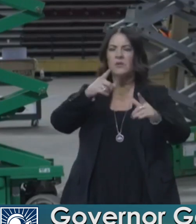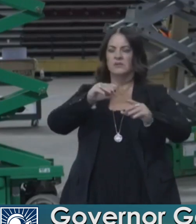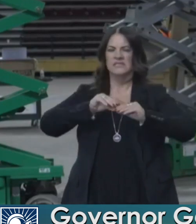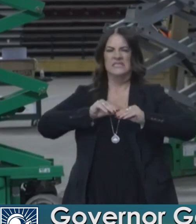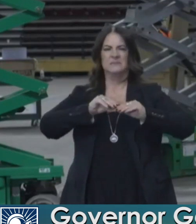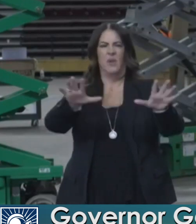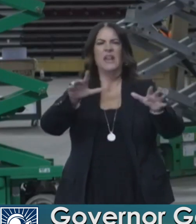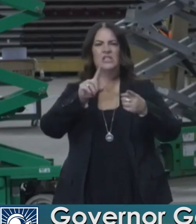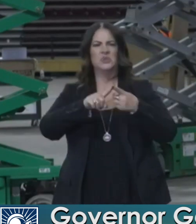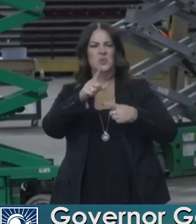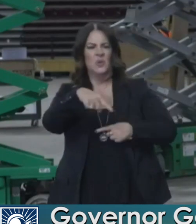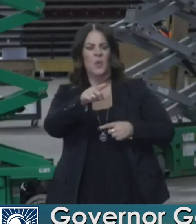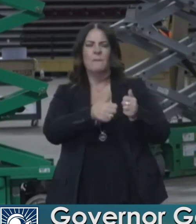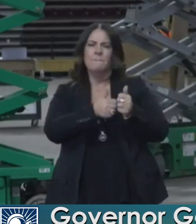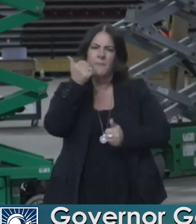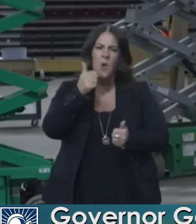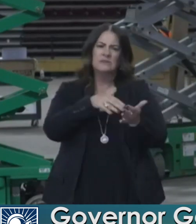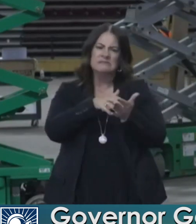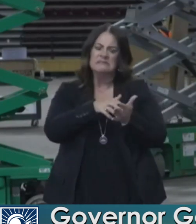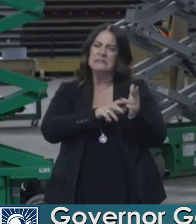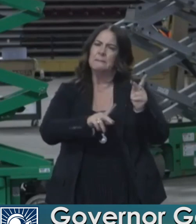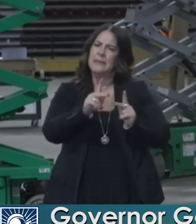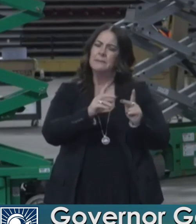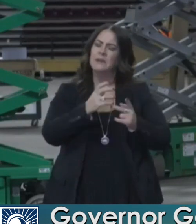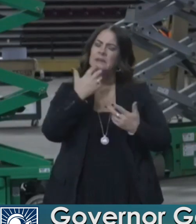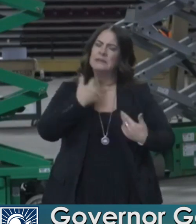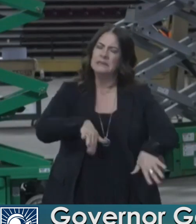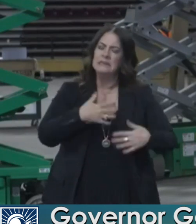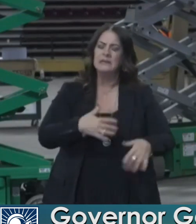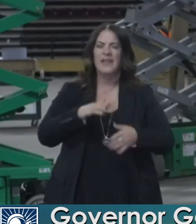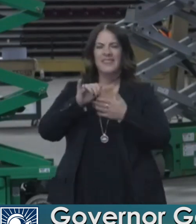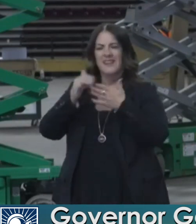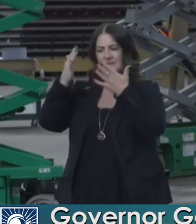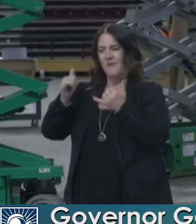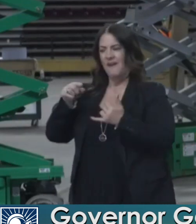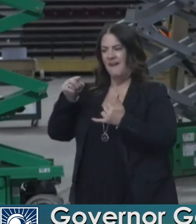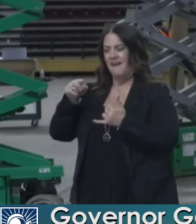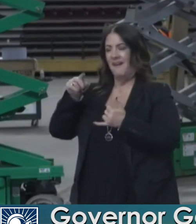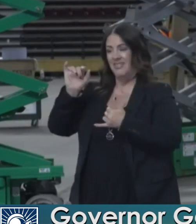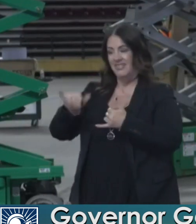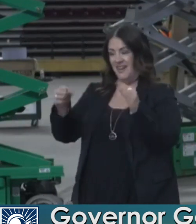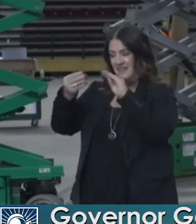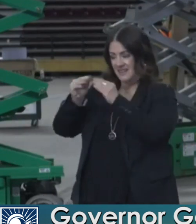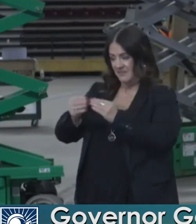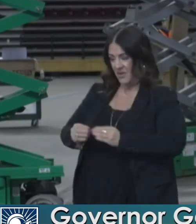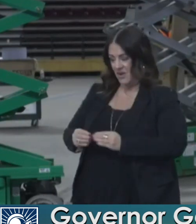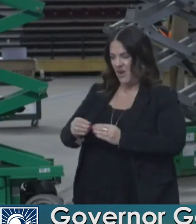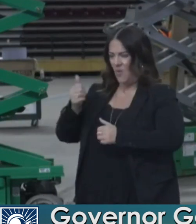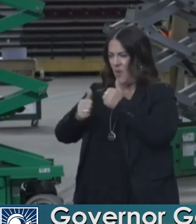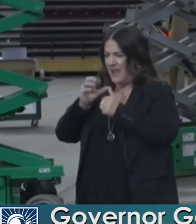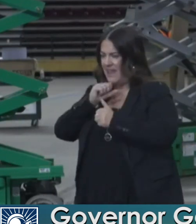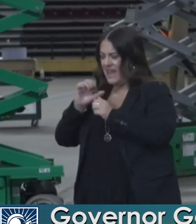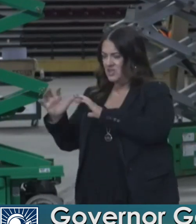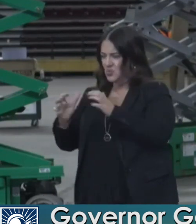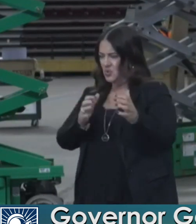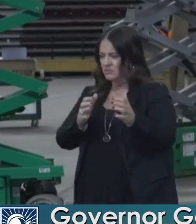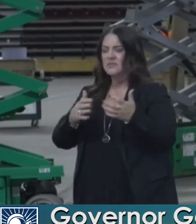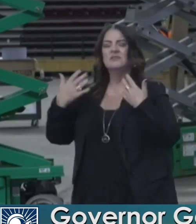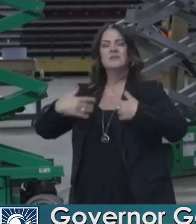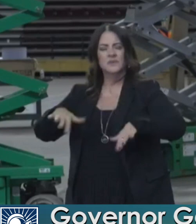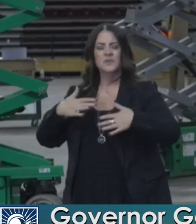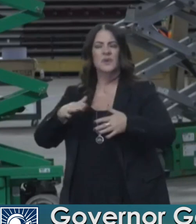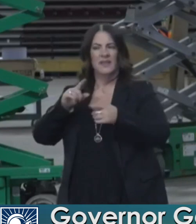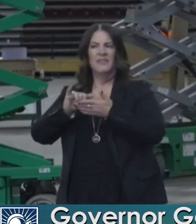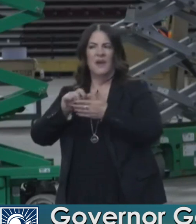most vulnerable. And so, again, the data has helped us identify those buckets of concern, half under the age